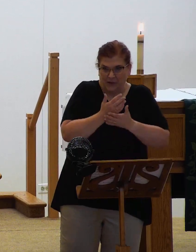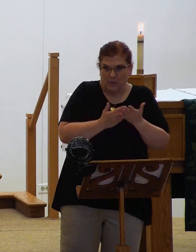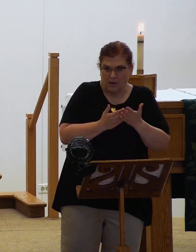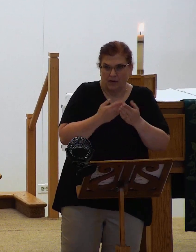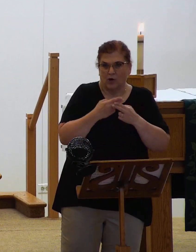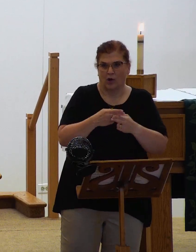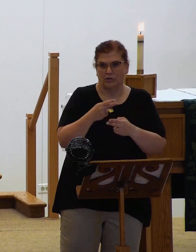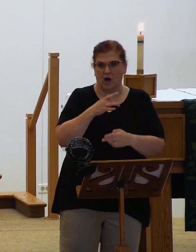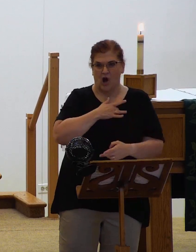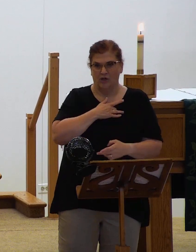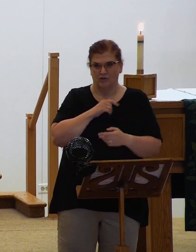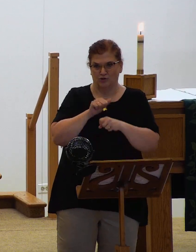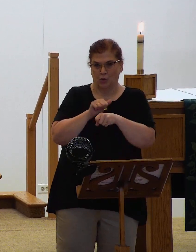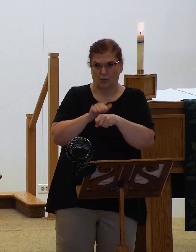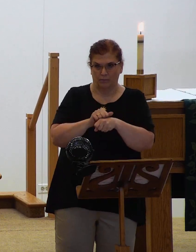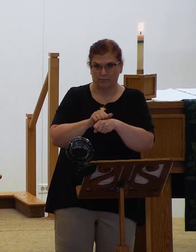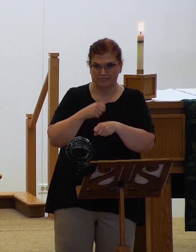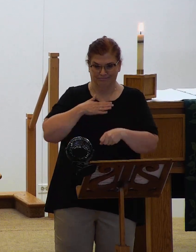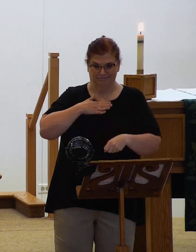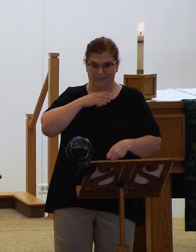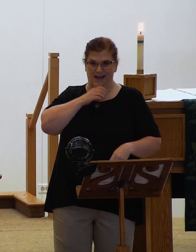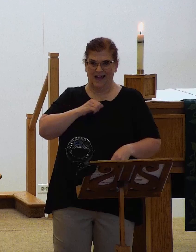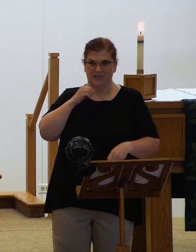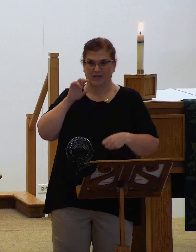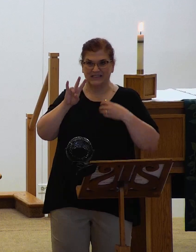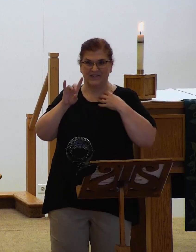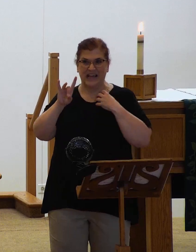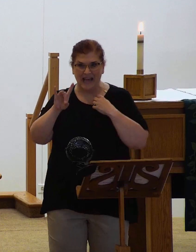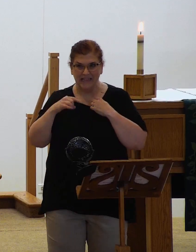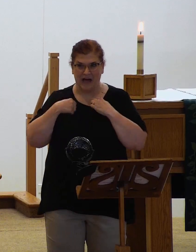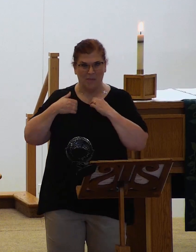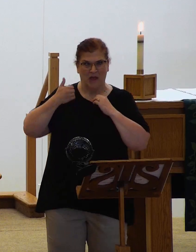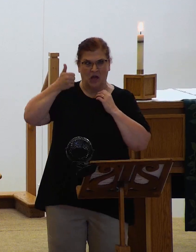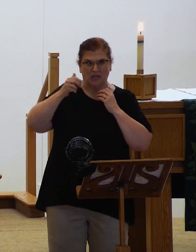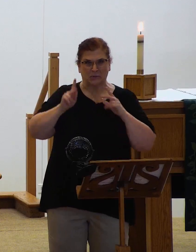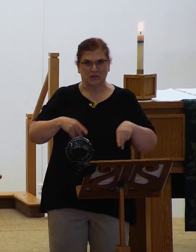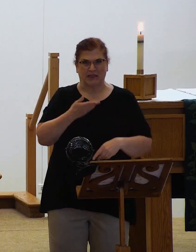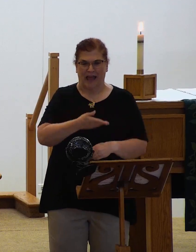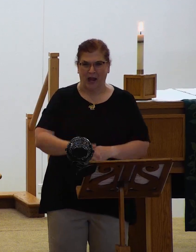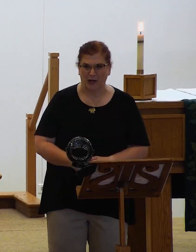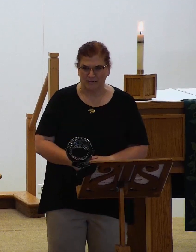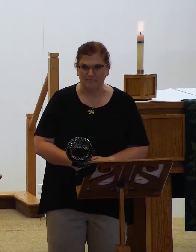Hearthstone. At 78, I'm the youngest guy there.